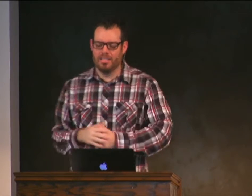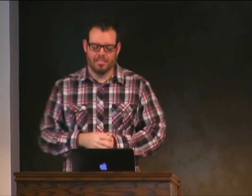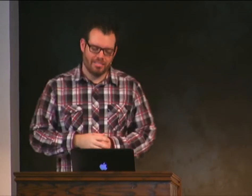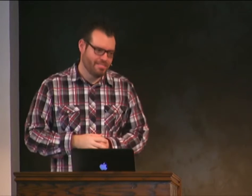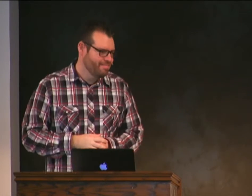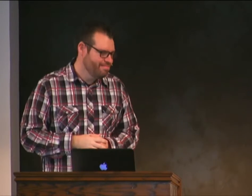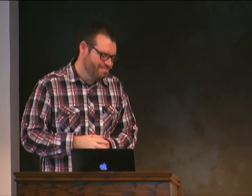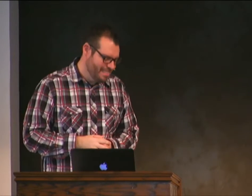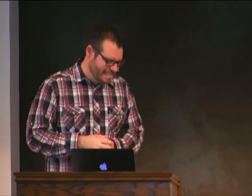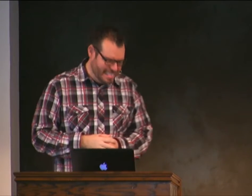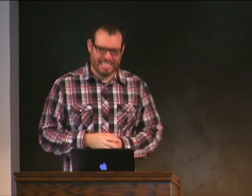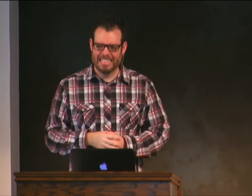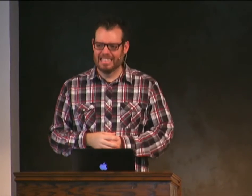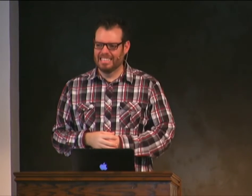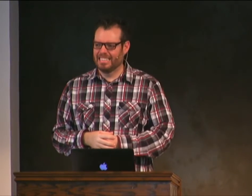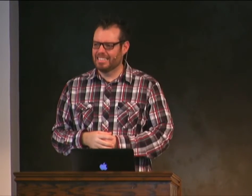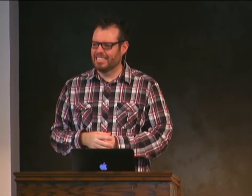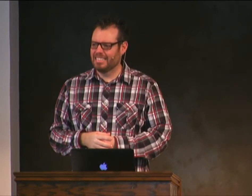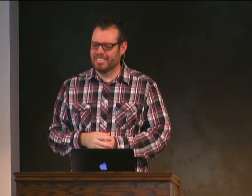Bathsheba.